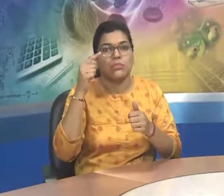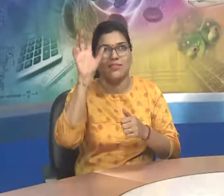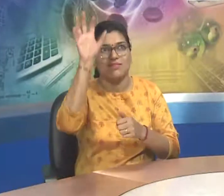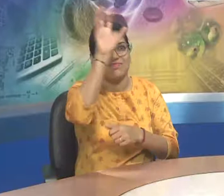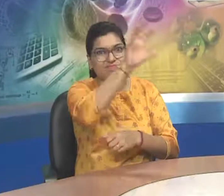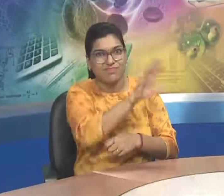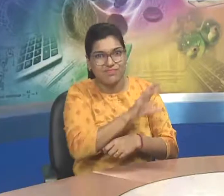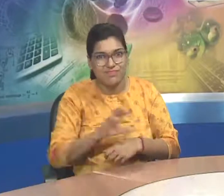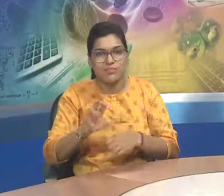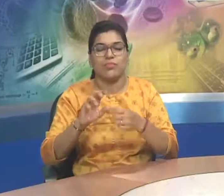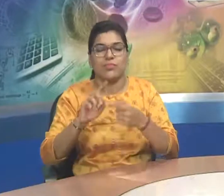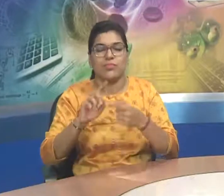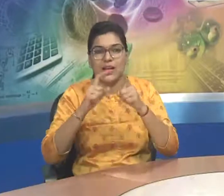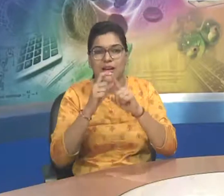preventive